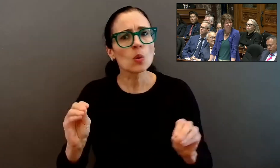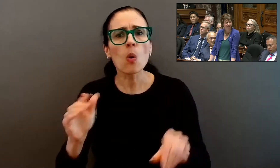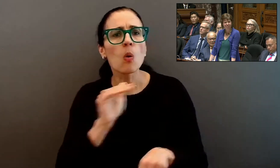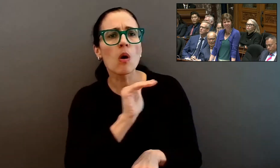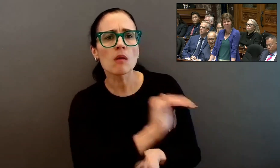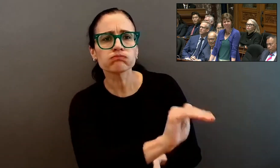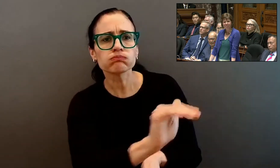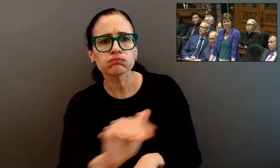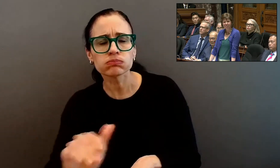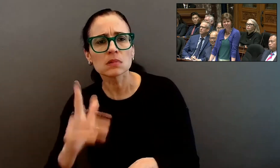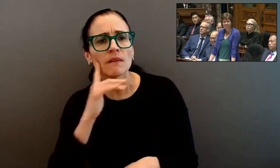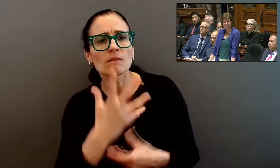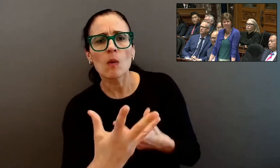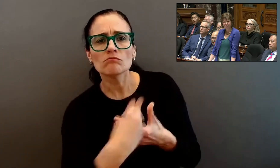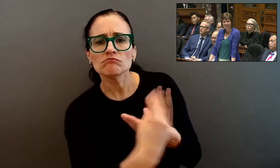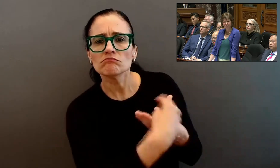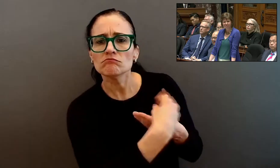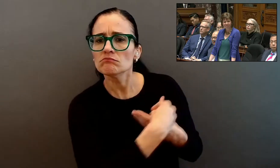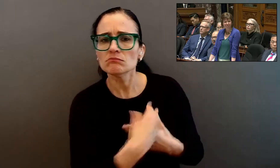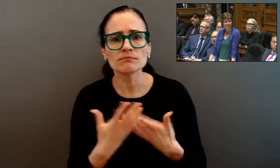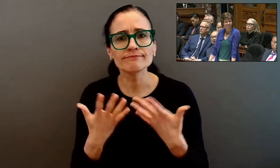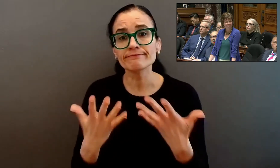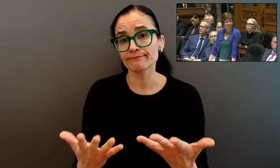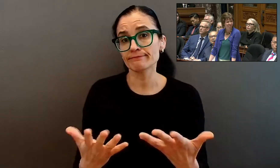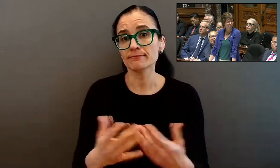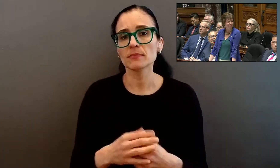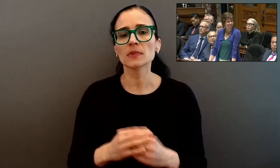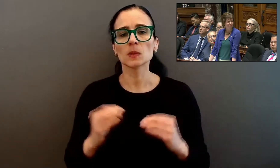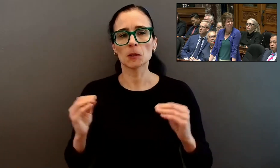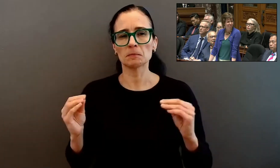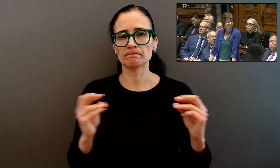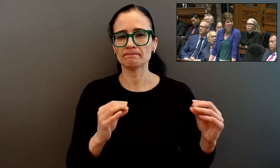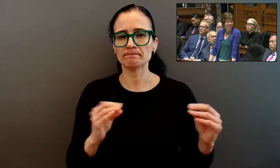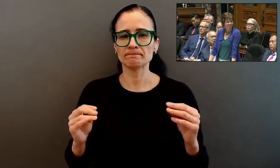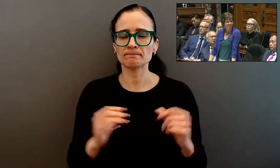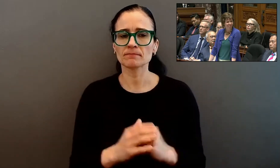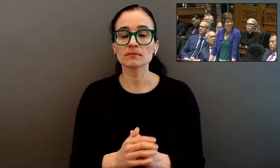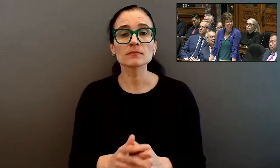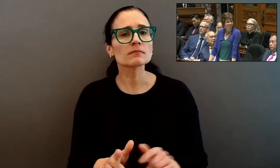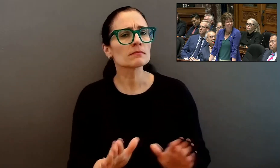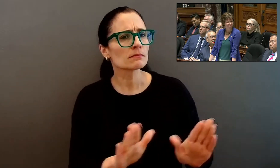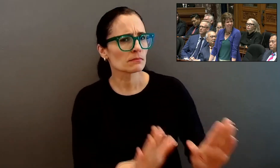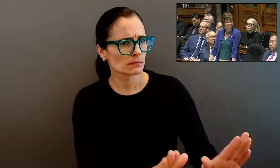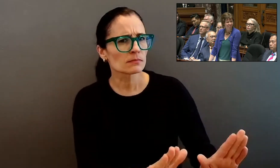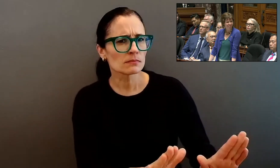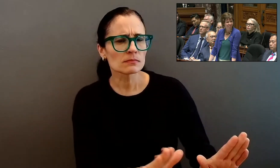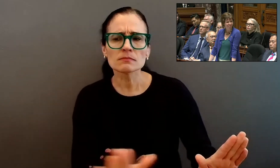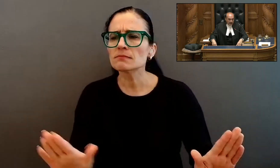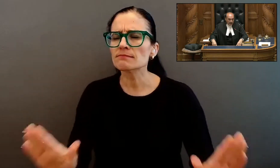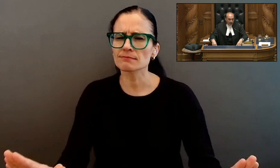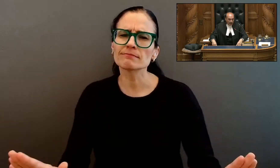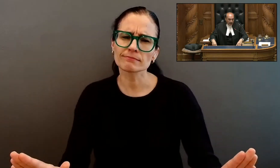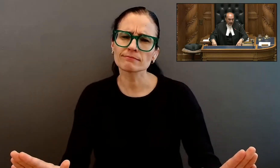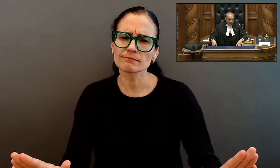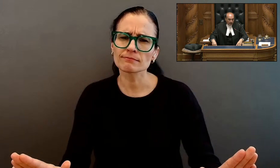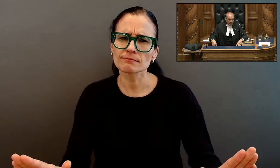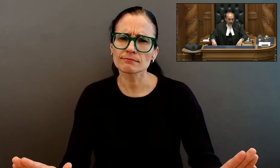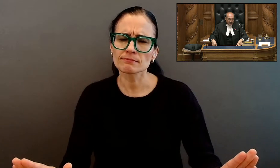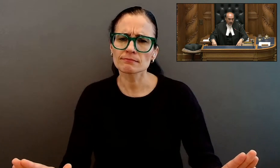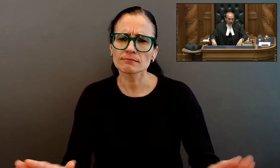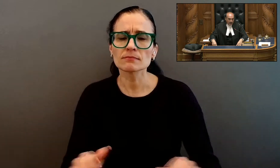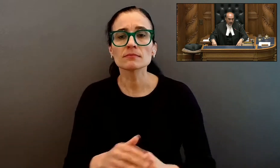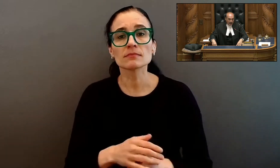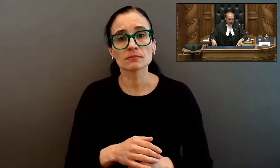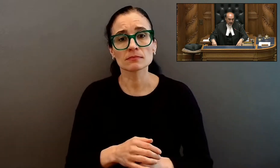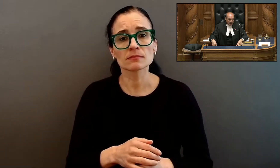Member, come to order. Executive Council has the prerogative, whoever